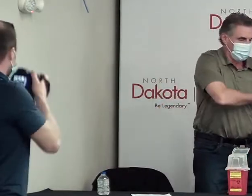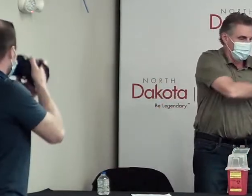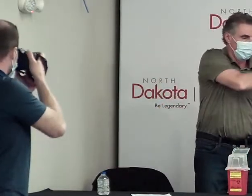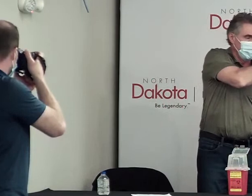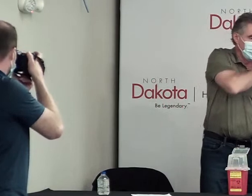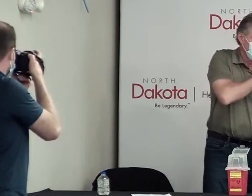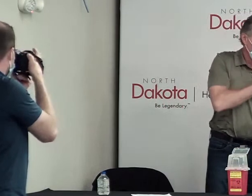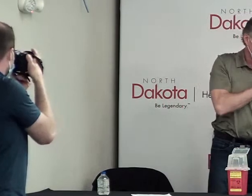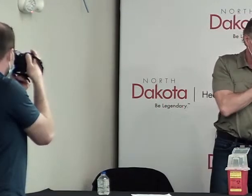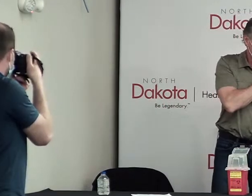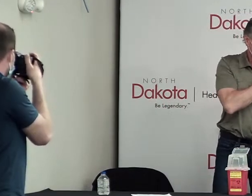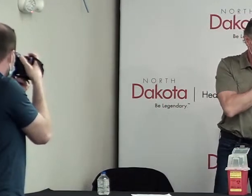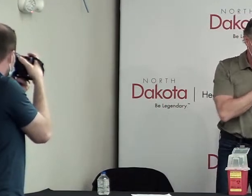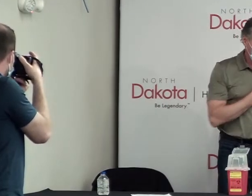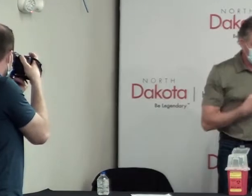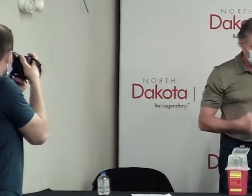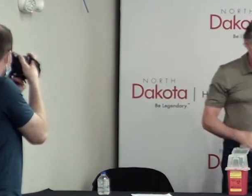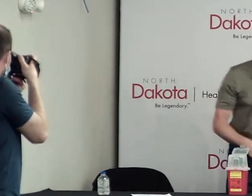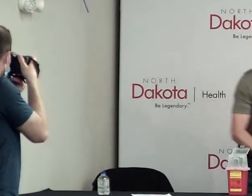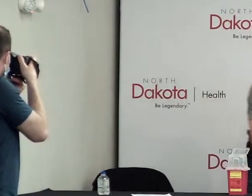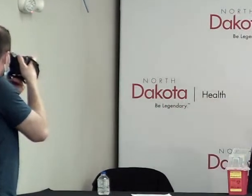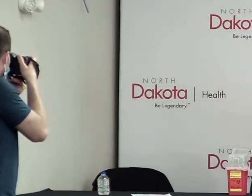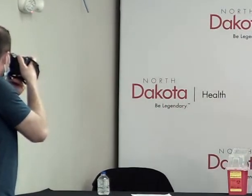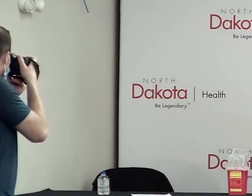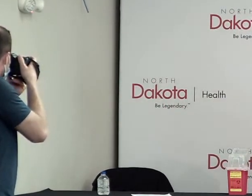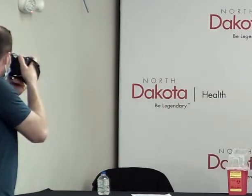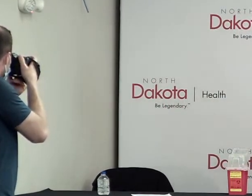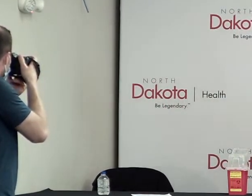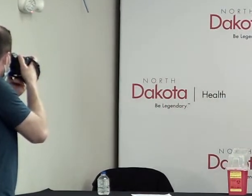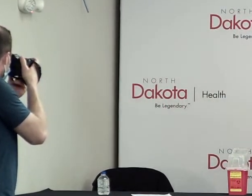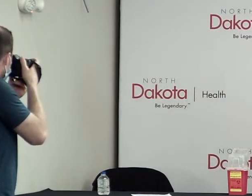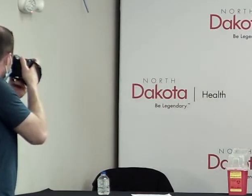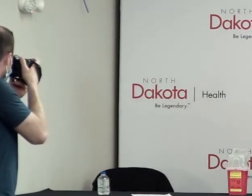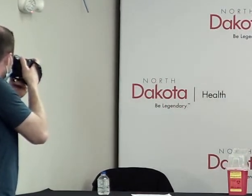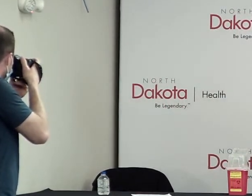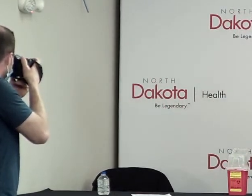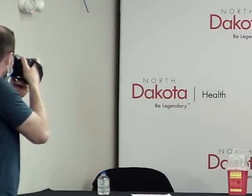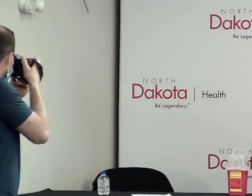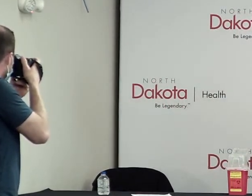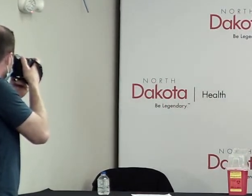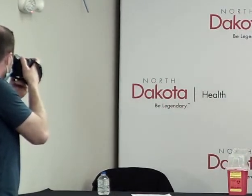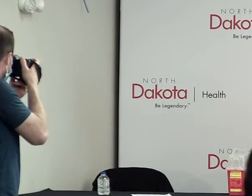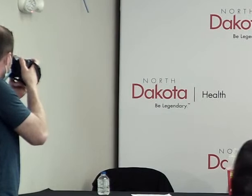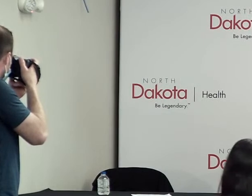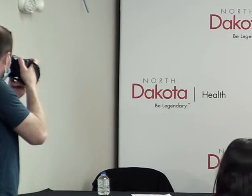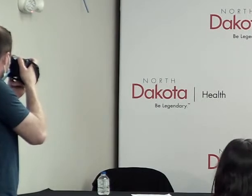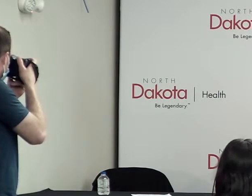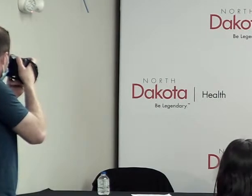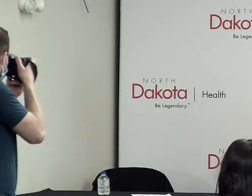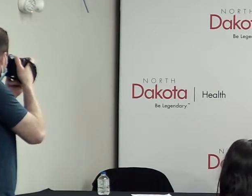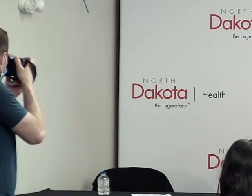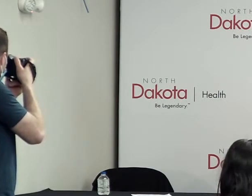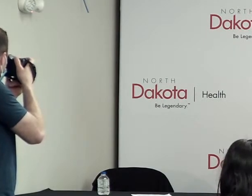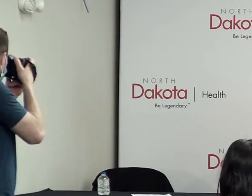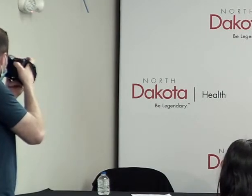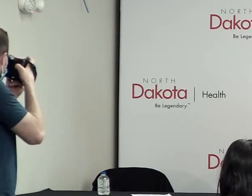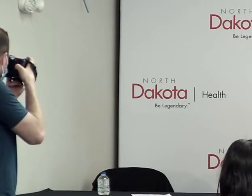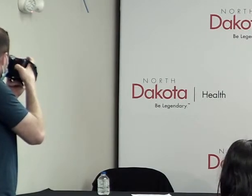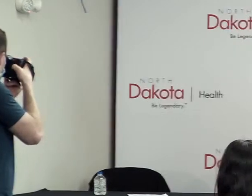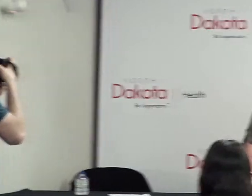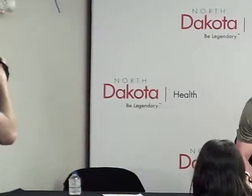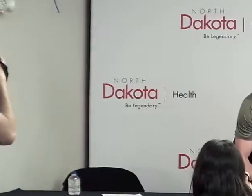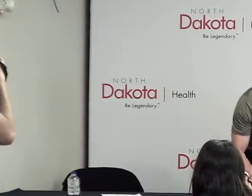I have to have you sign. Give us permission. Make sure I'm not feeling sick today.